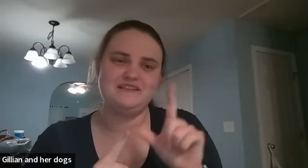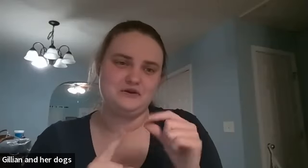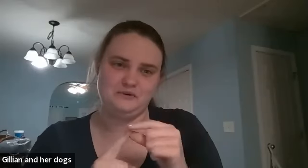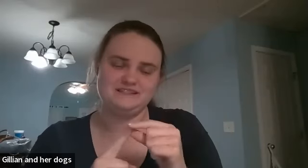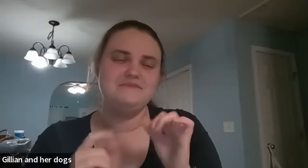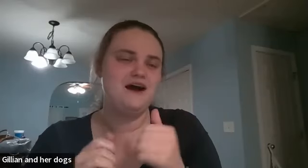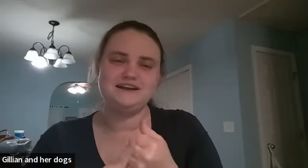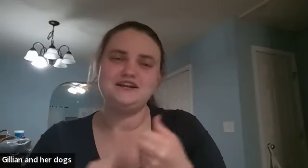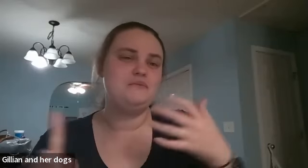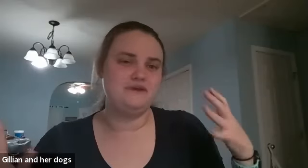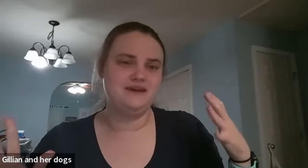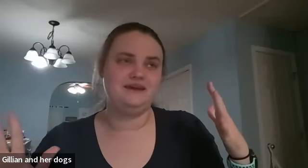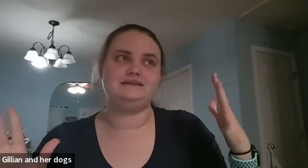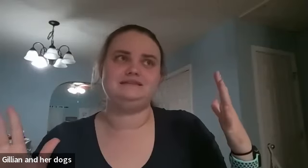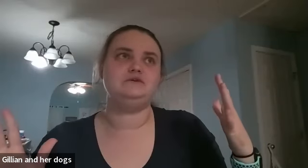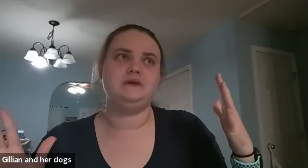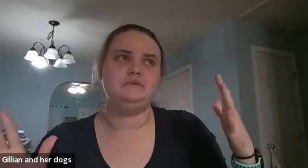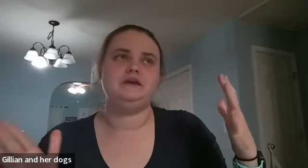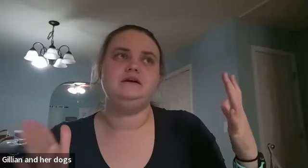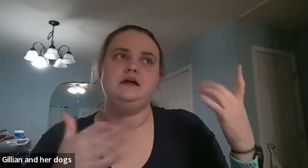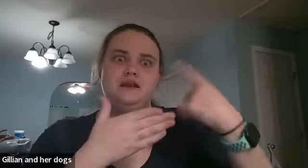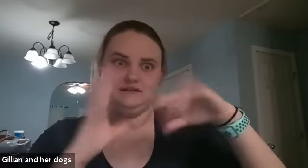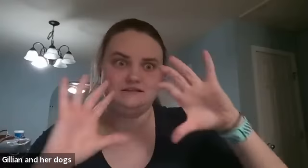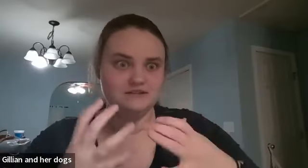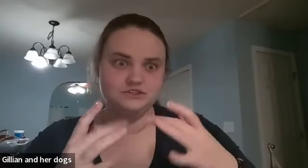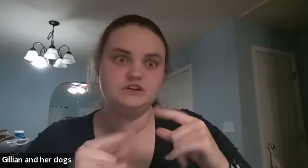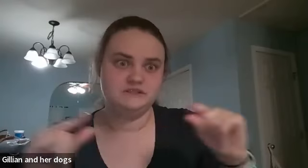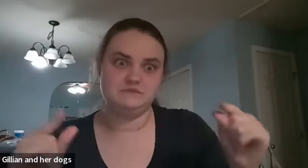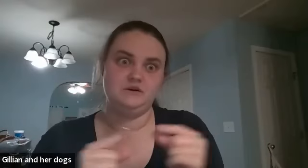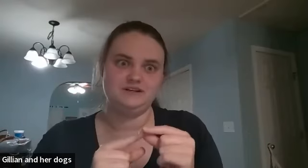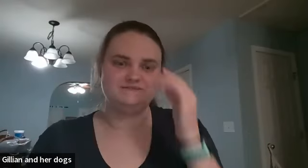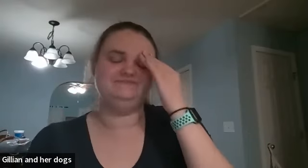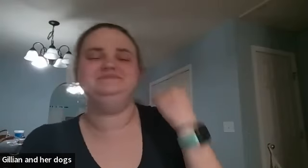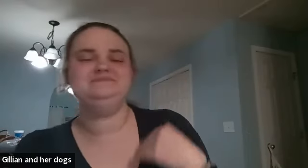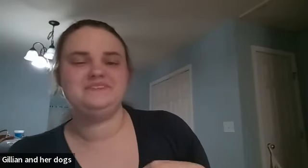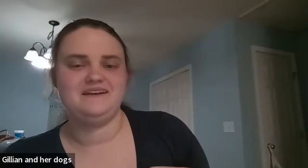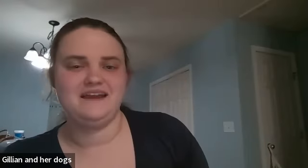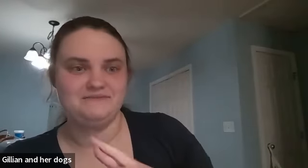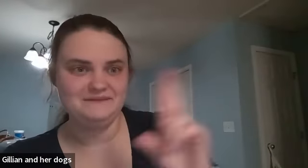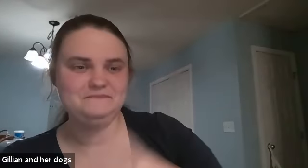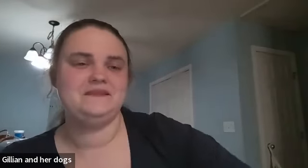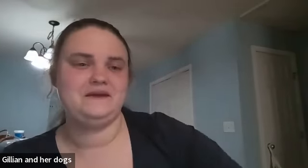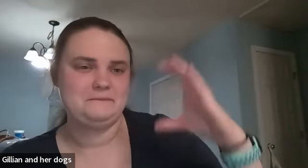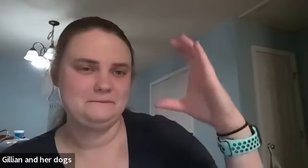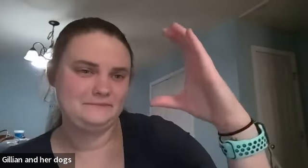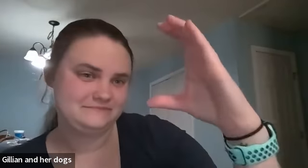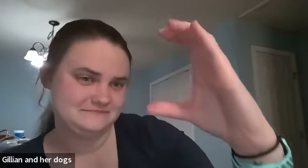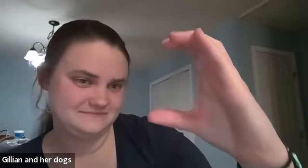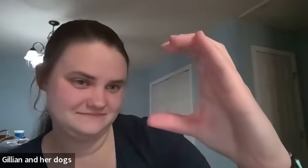3-letter words. I'm not going to go big until maybe next class. We'll start doing some big words. All right, ready? Okay.